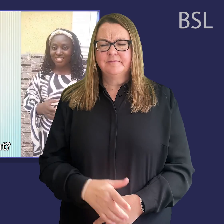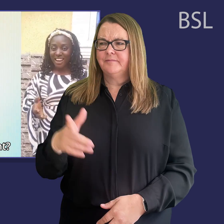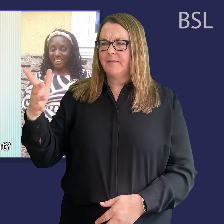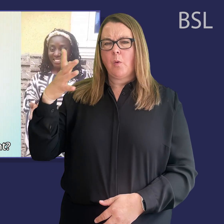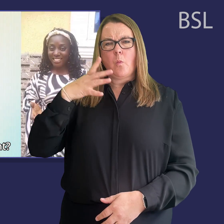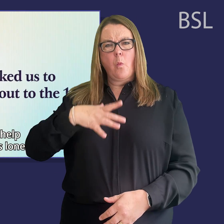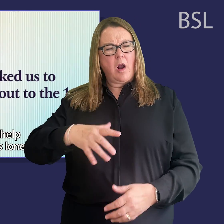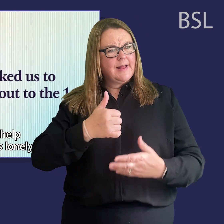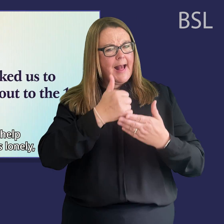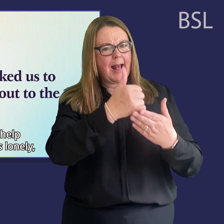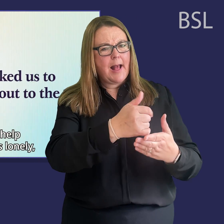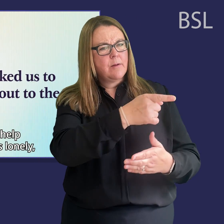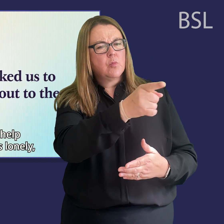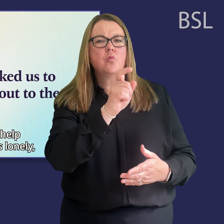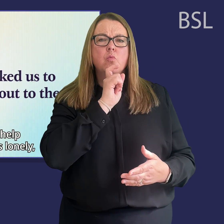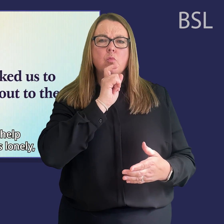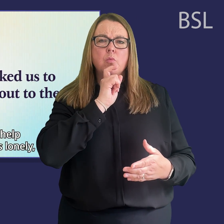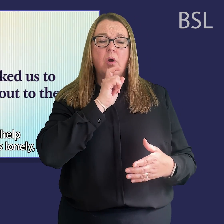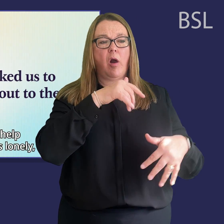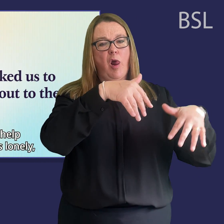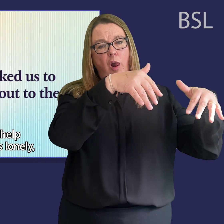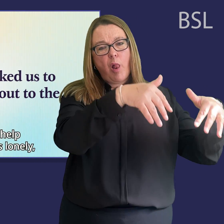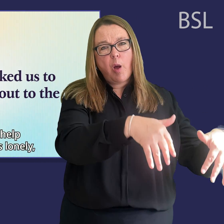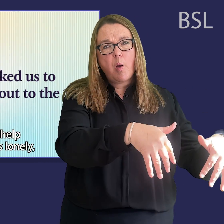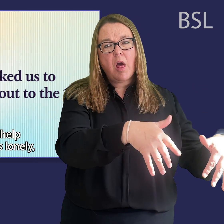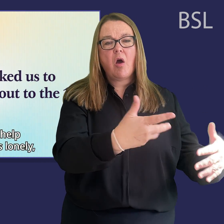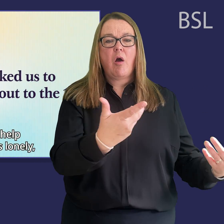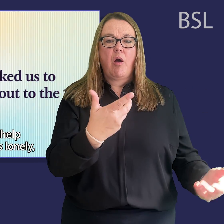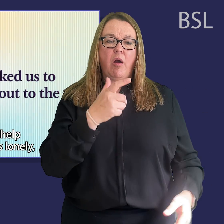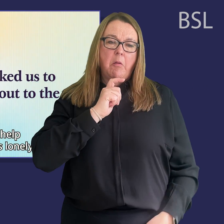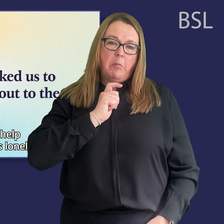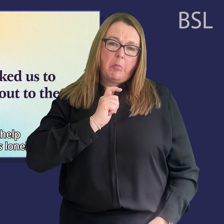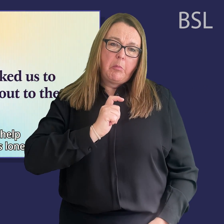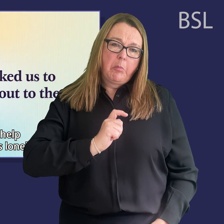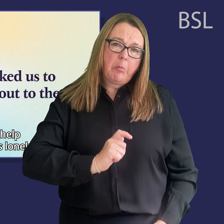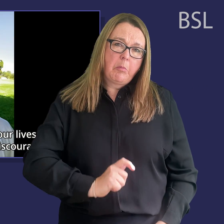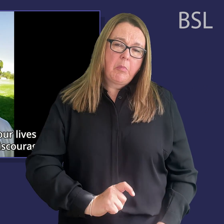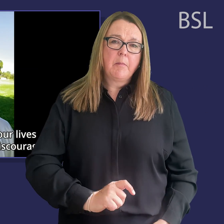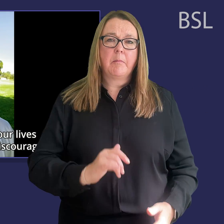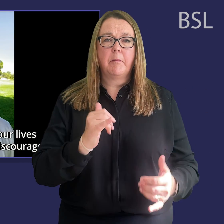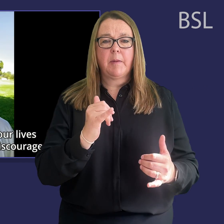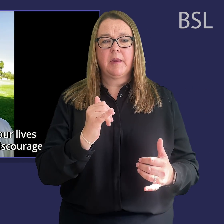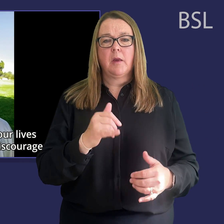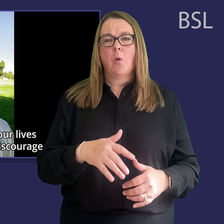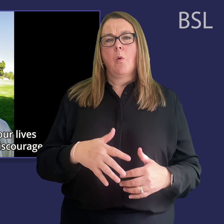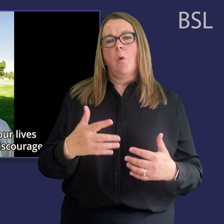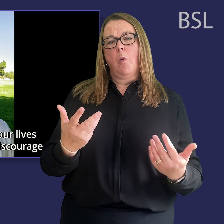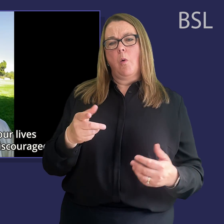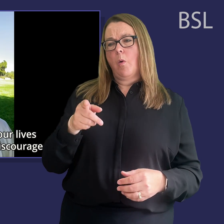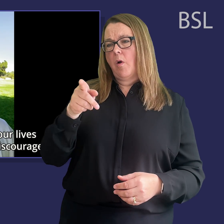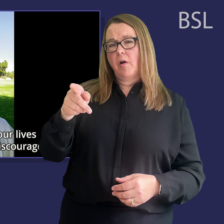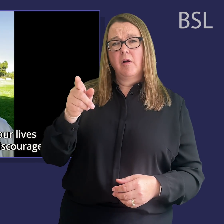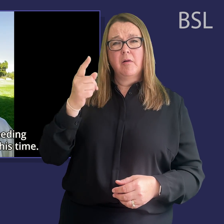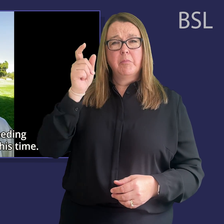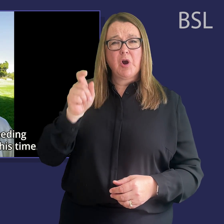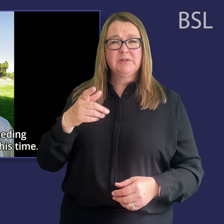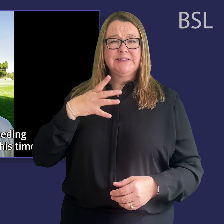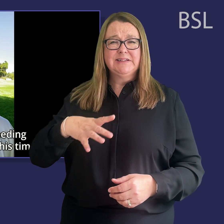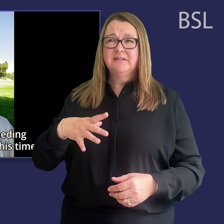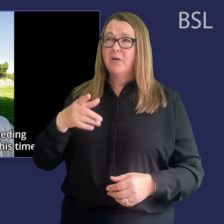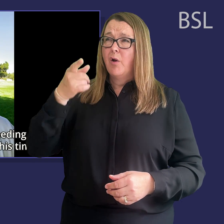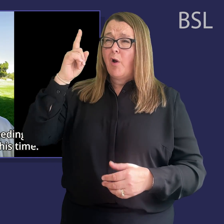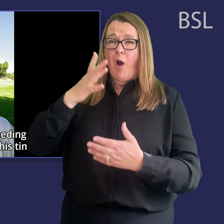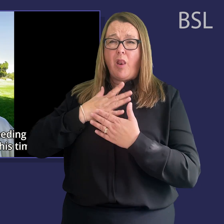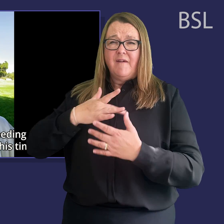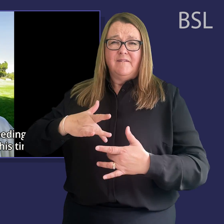Amazing, right? He wants us to help find the one who is lonely. The one person in our lives that may be feeling discouraged or overall just